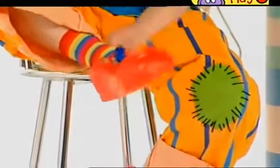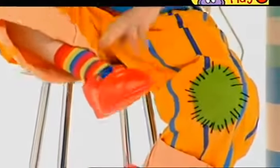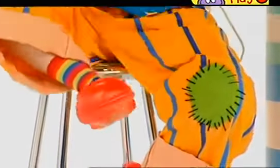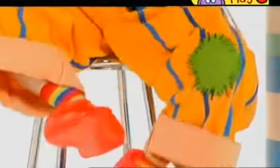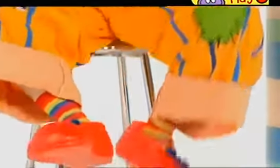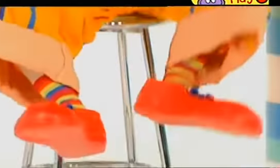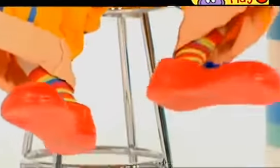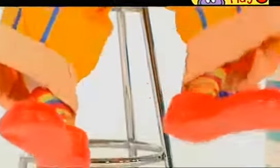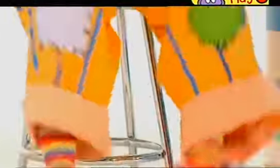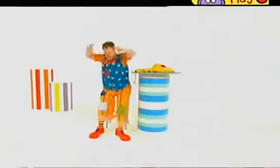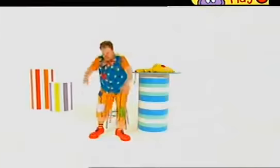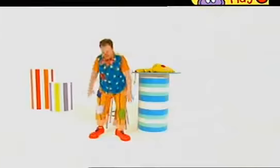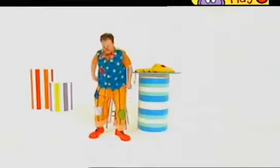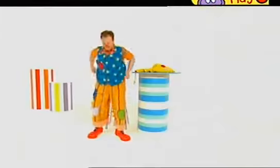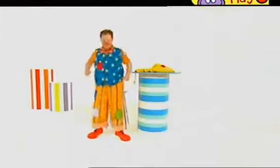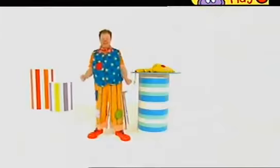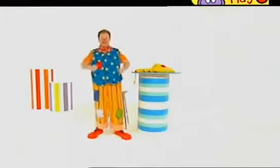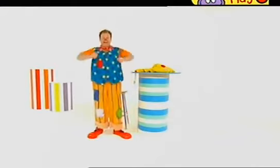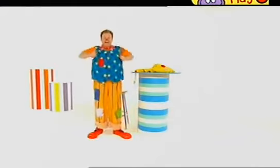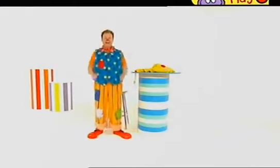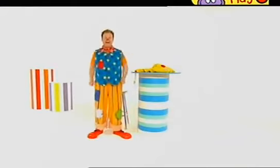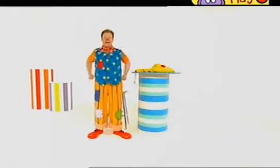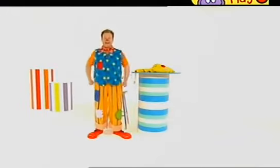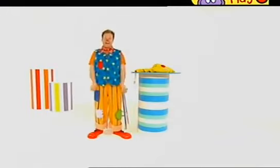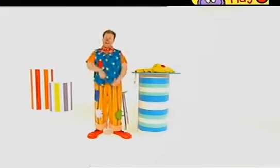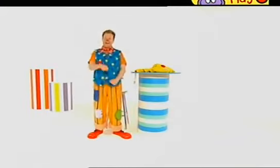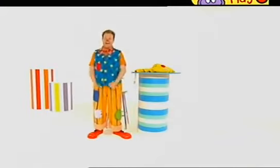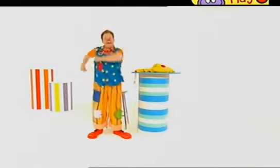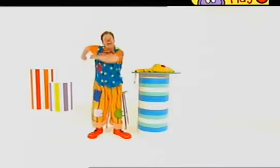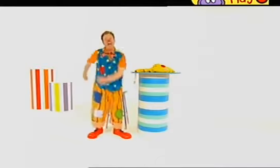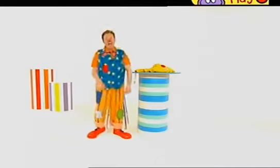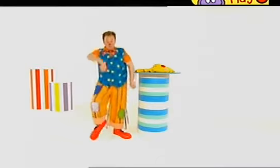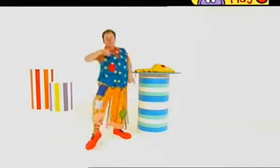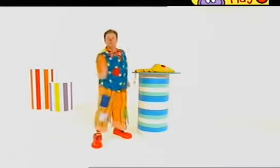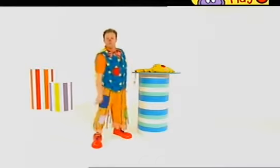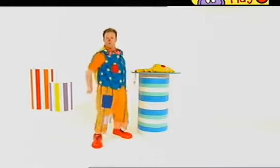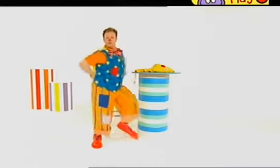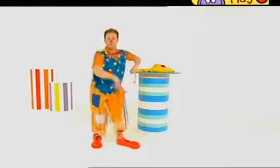Ah!